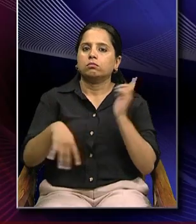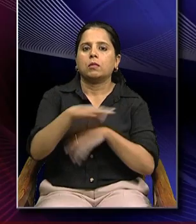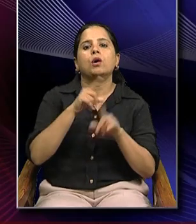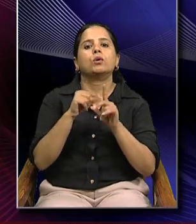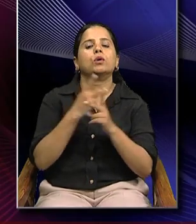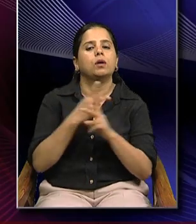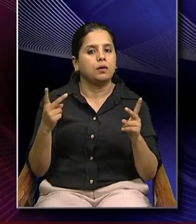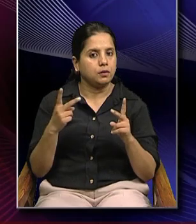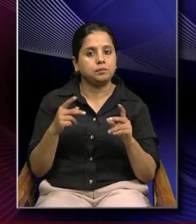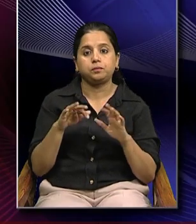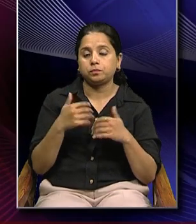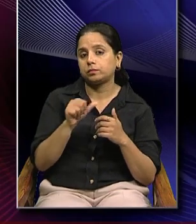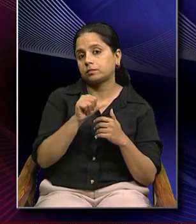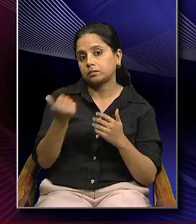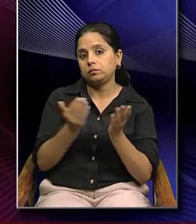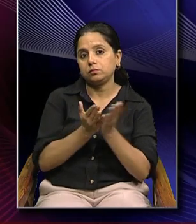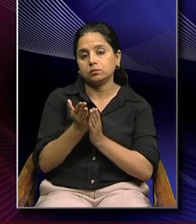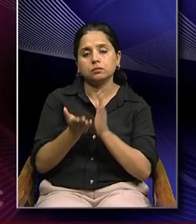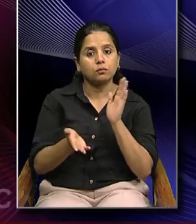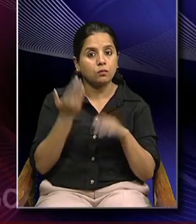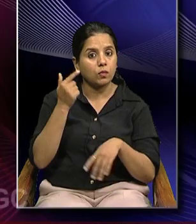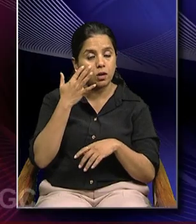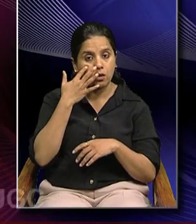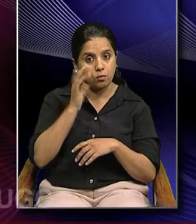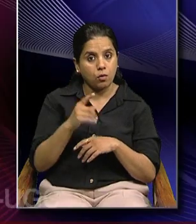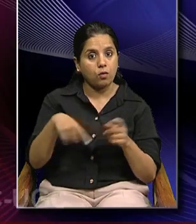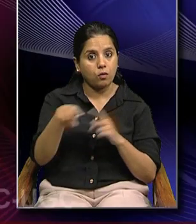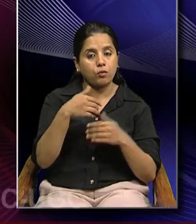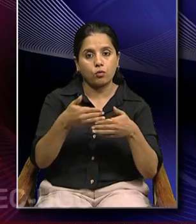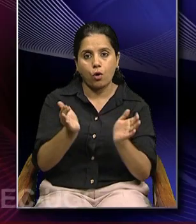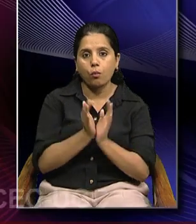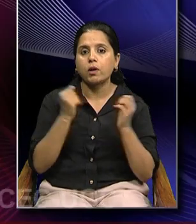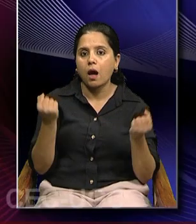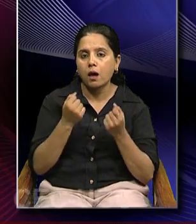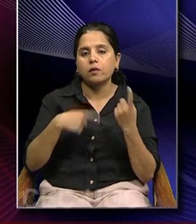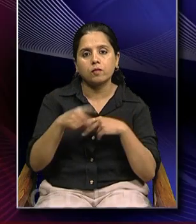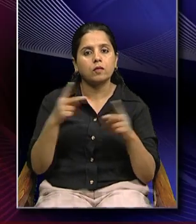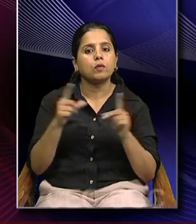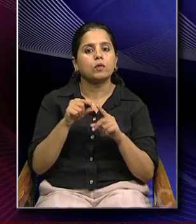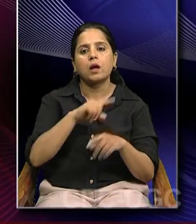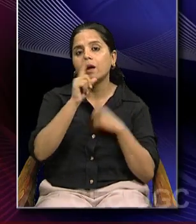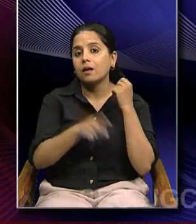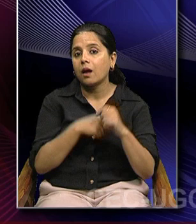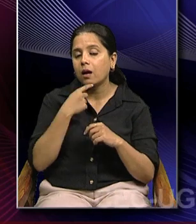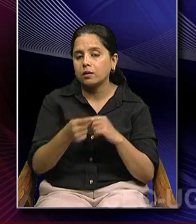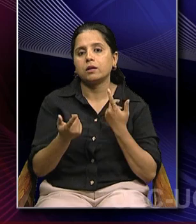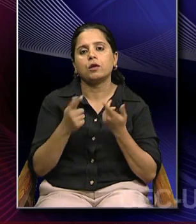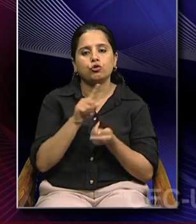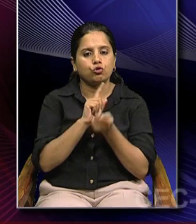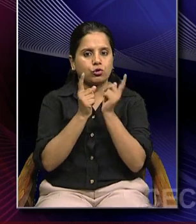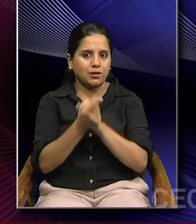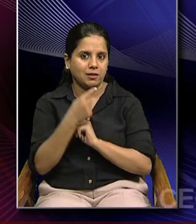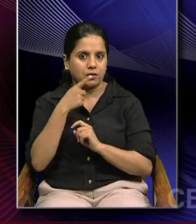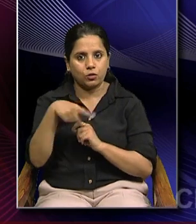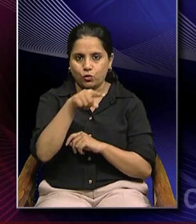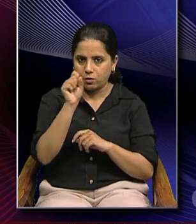is of immense significance is community activation, and the last one is conversation, that yes, you